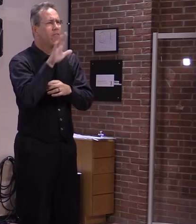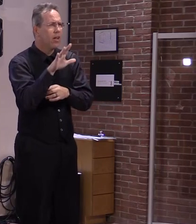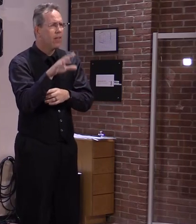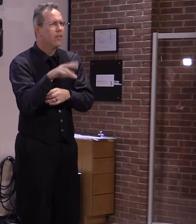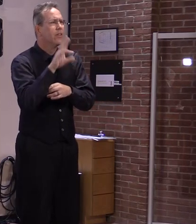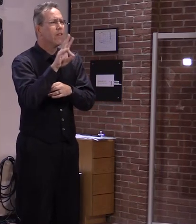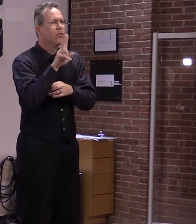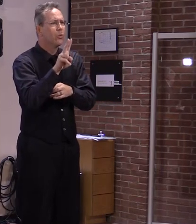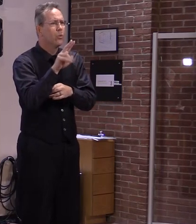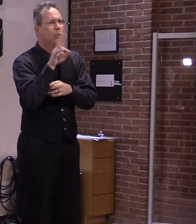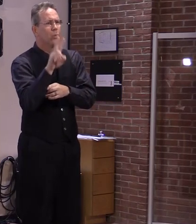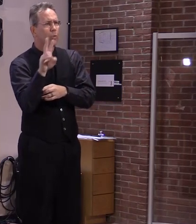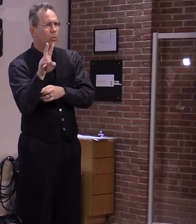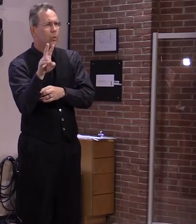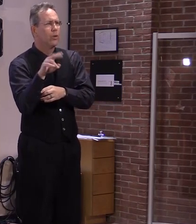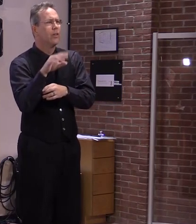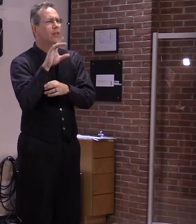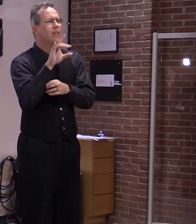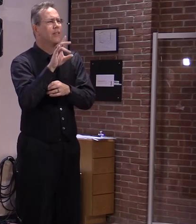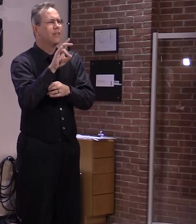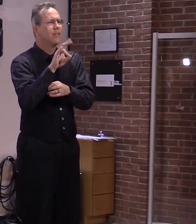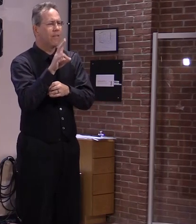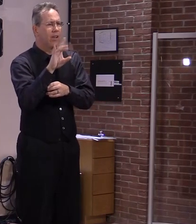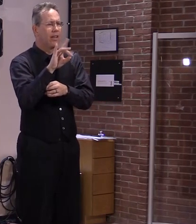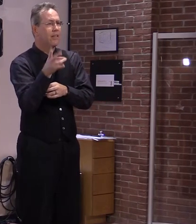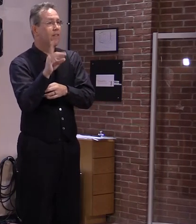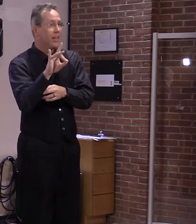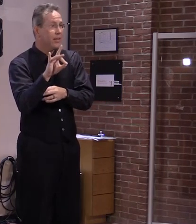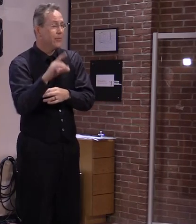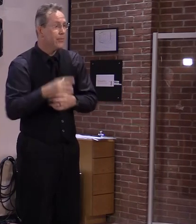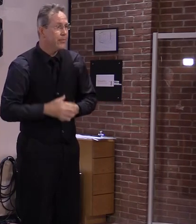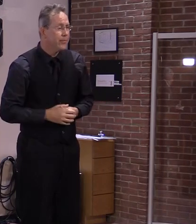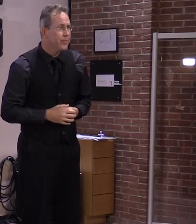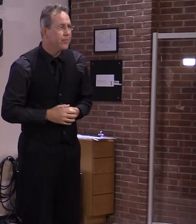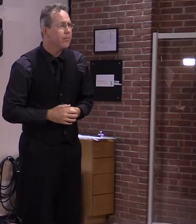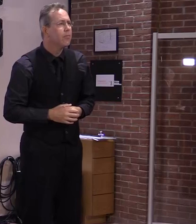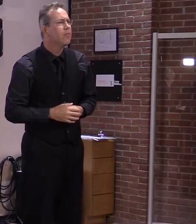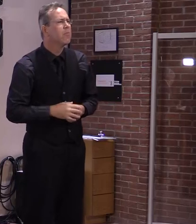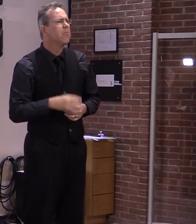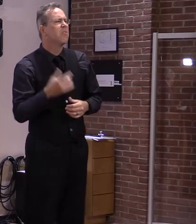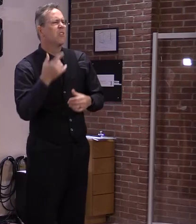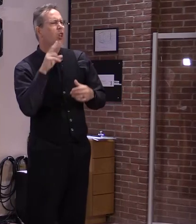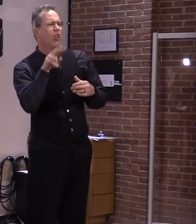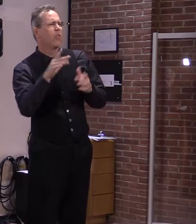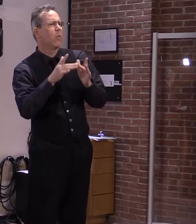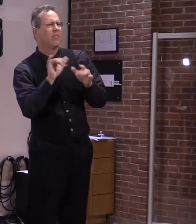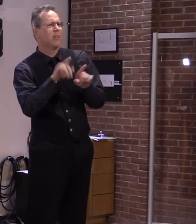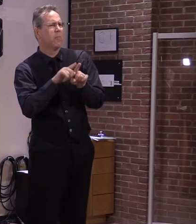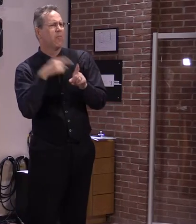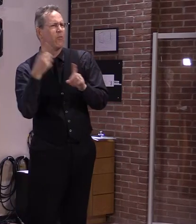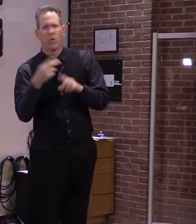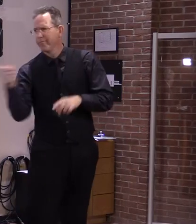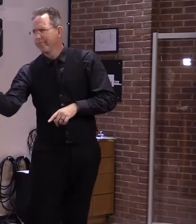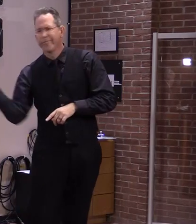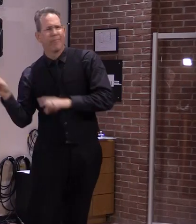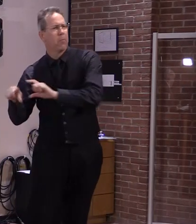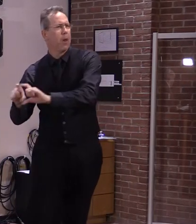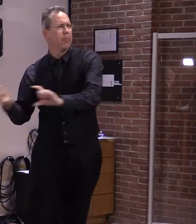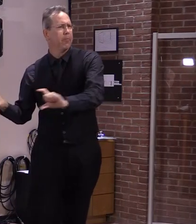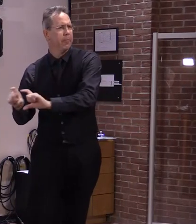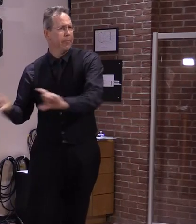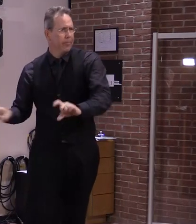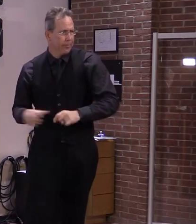855-722-7878 to make an appointment. There will be doses available for walk-ins at each location. On